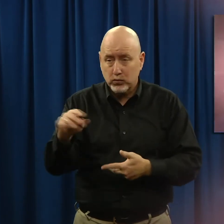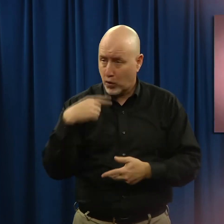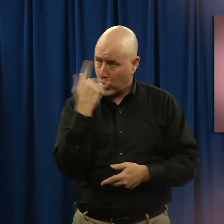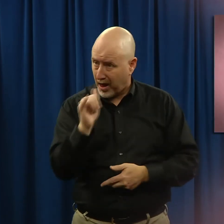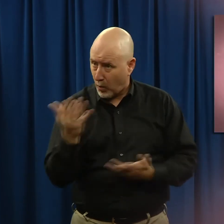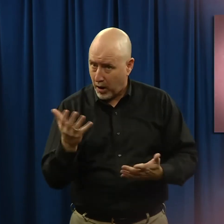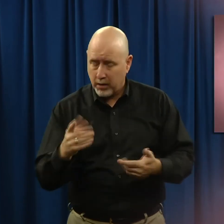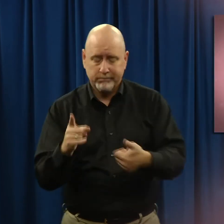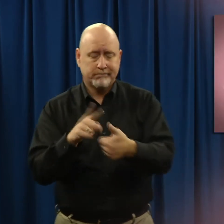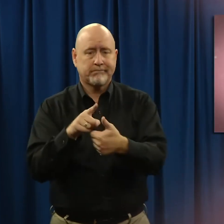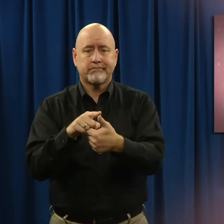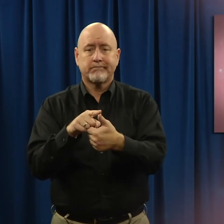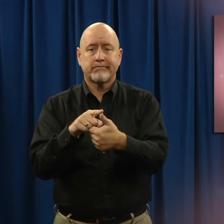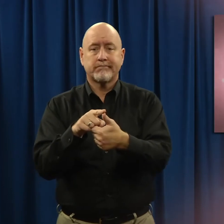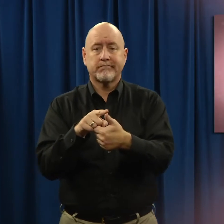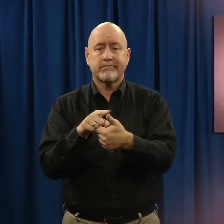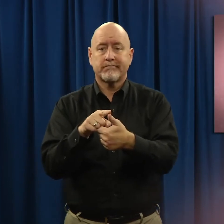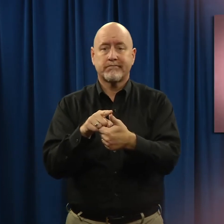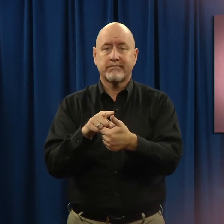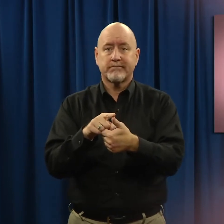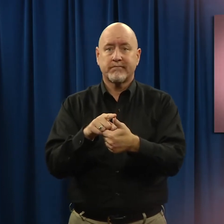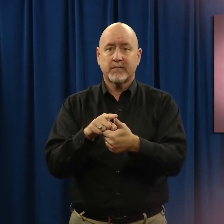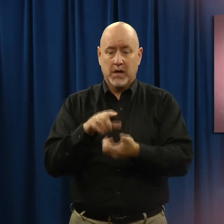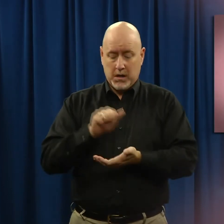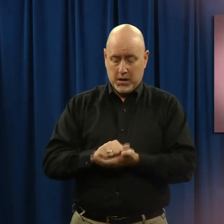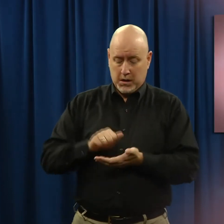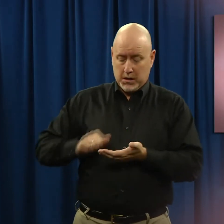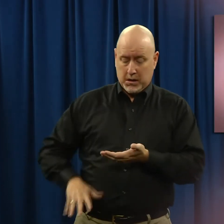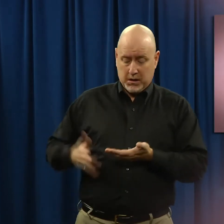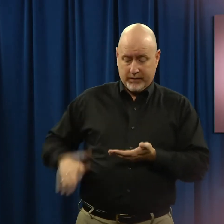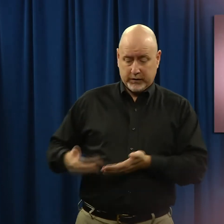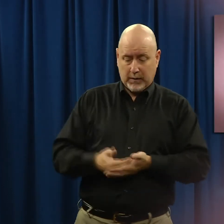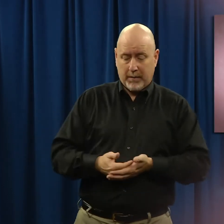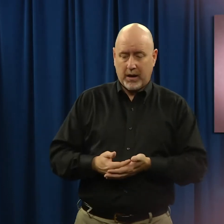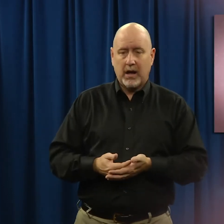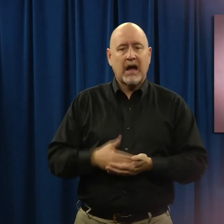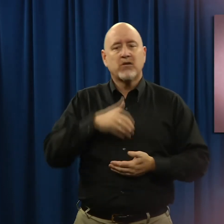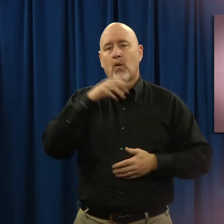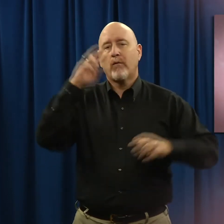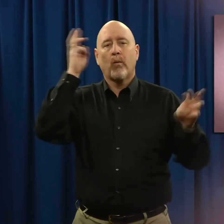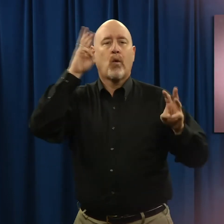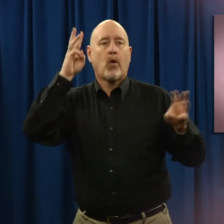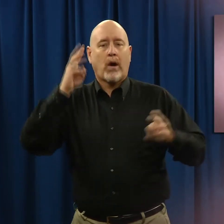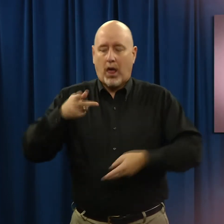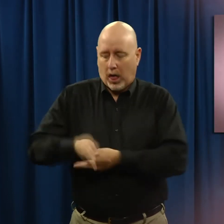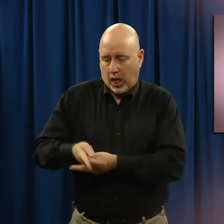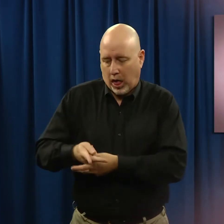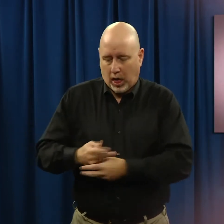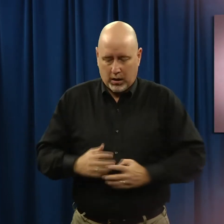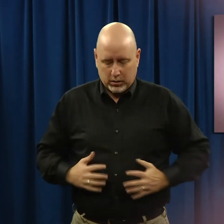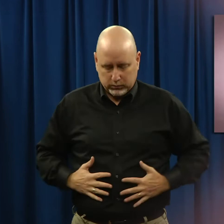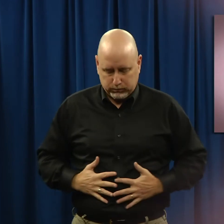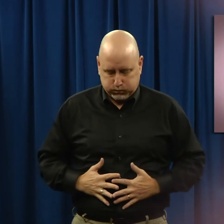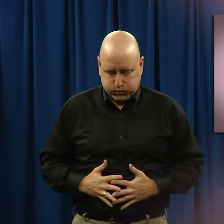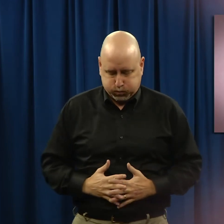as not having to endure the challenges and inconveniences associated with carrying a child to term, such as weight